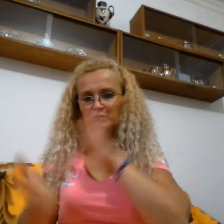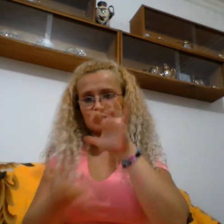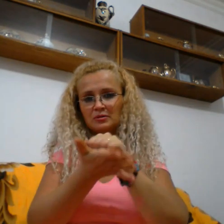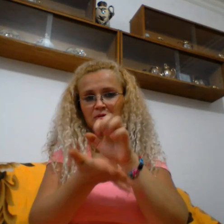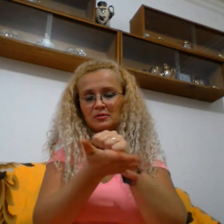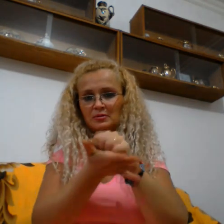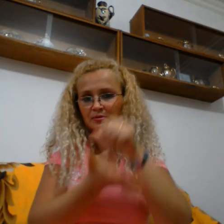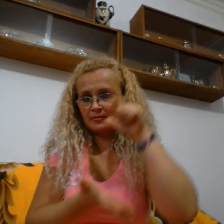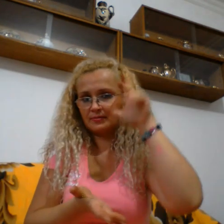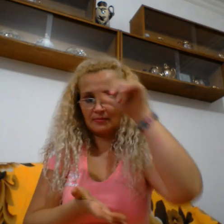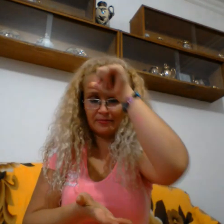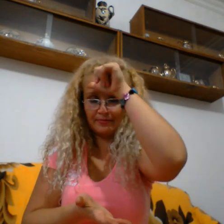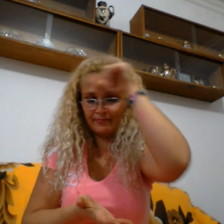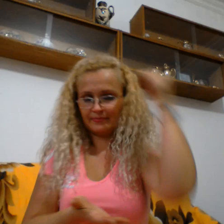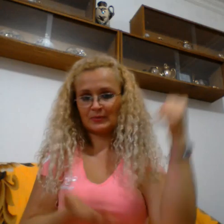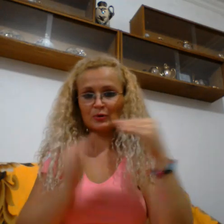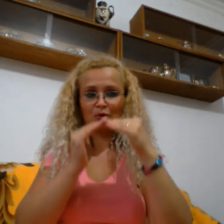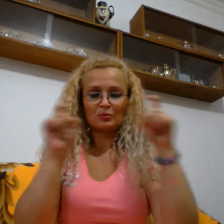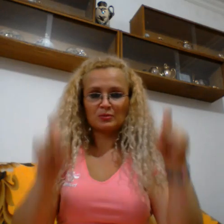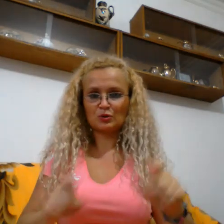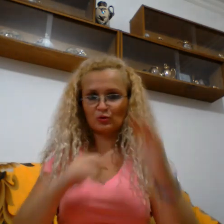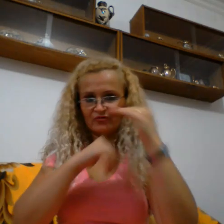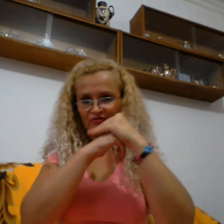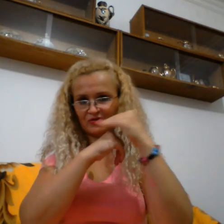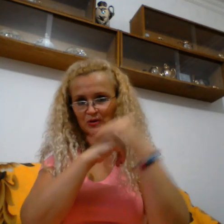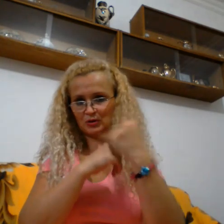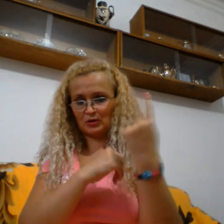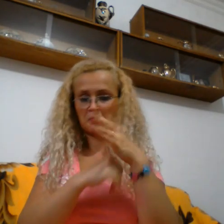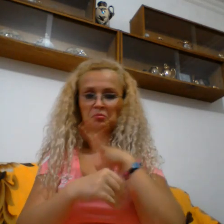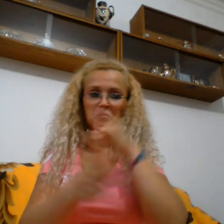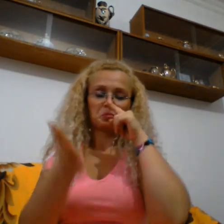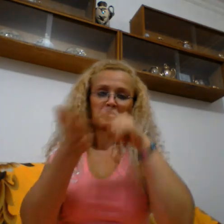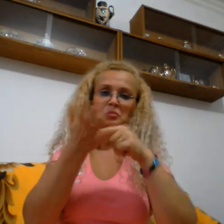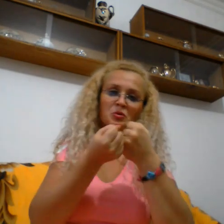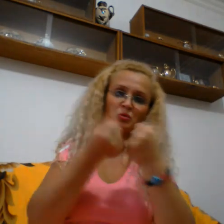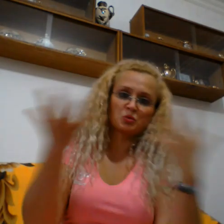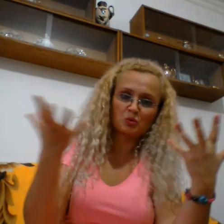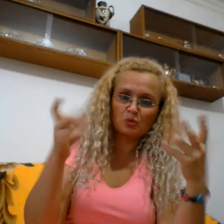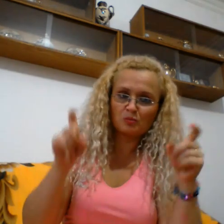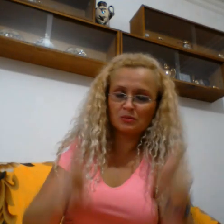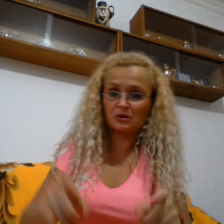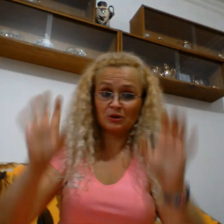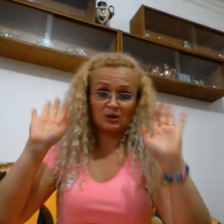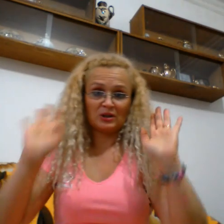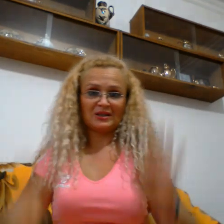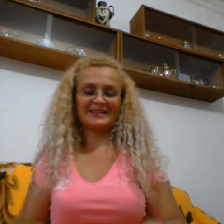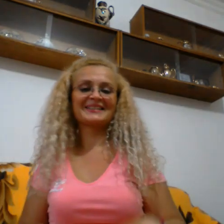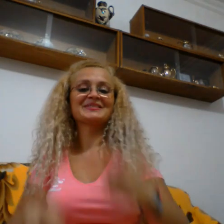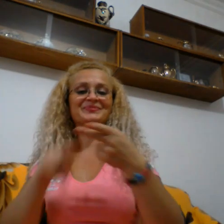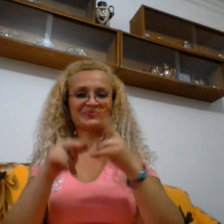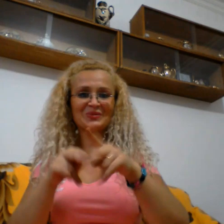background, you were looking at prosthetics and things like that. And then you have the opportunity to have space station